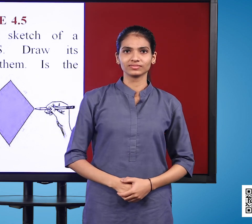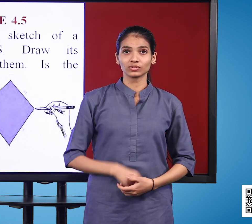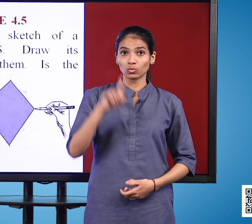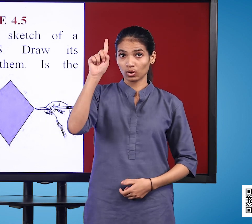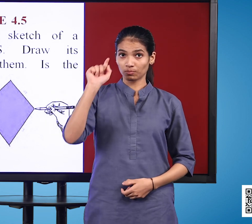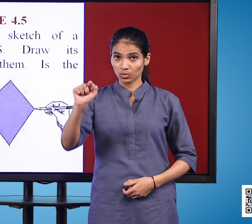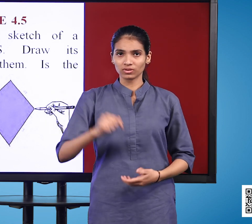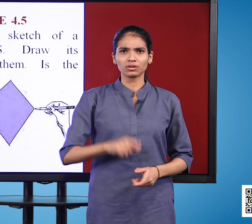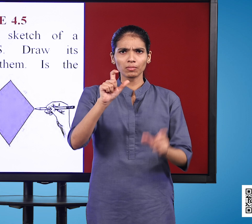1.